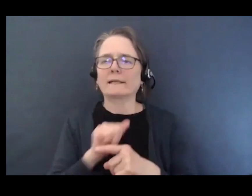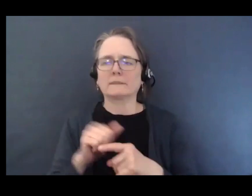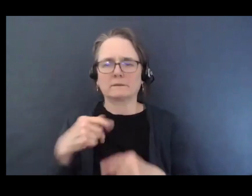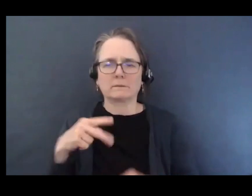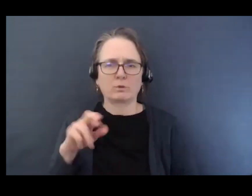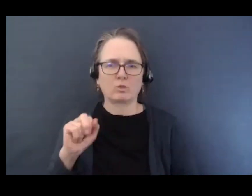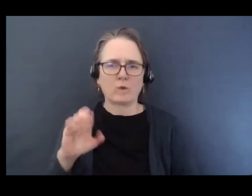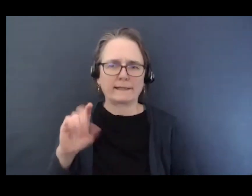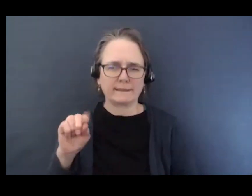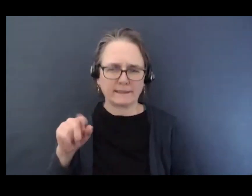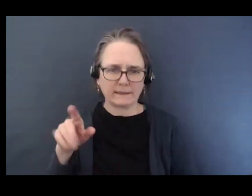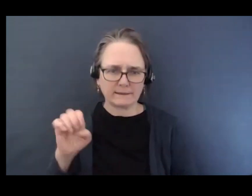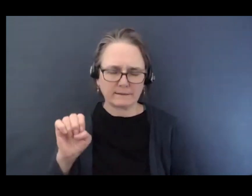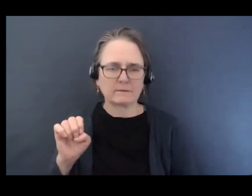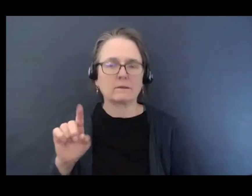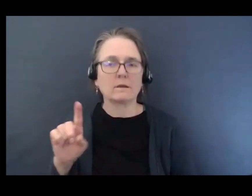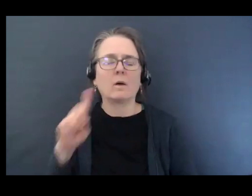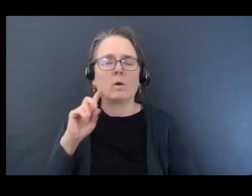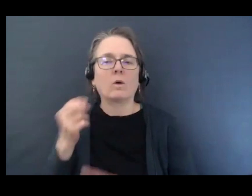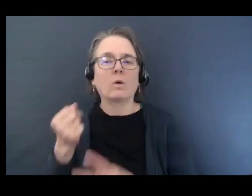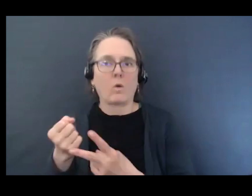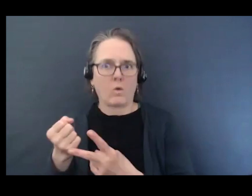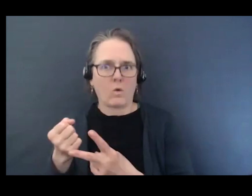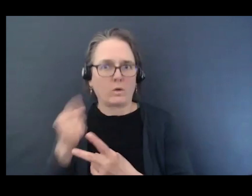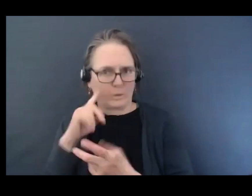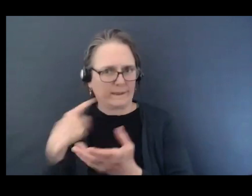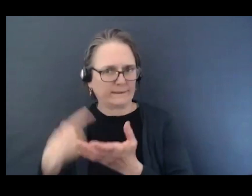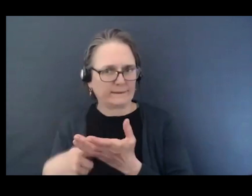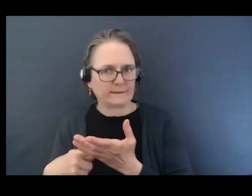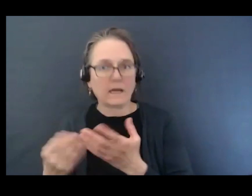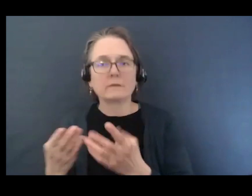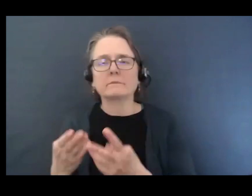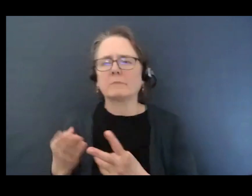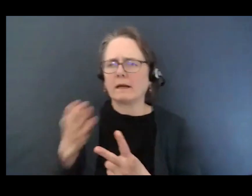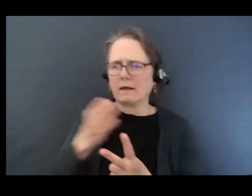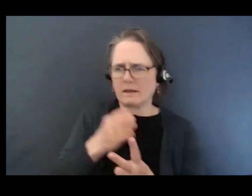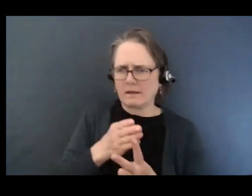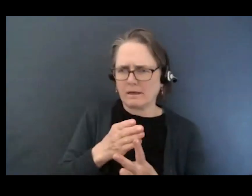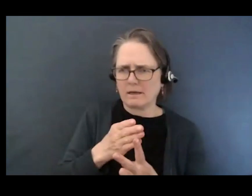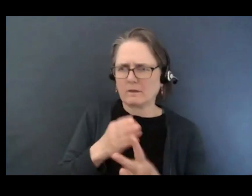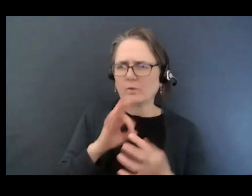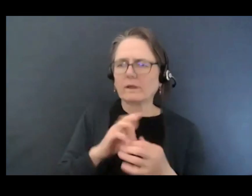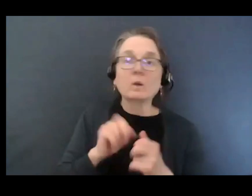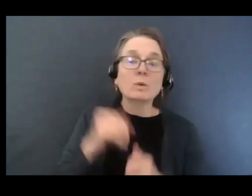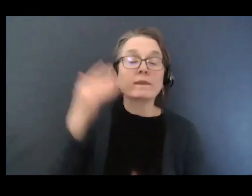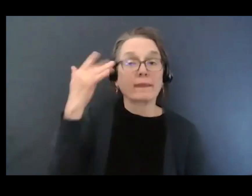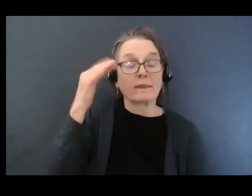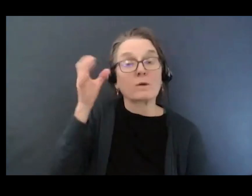maybe one or two questions if anyone has any burning questions about that theory, if anyone didn't understand something there.